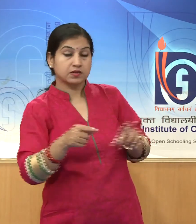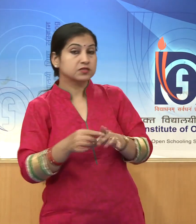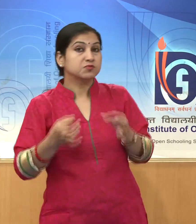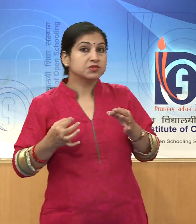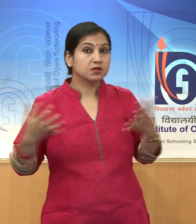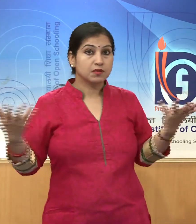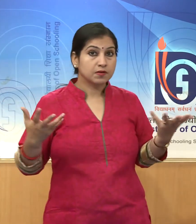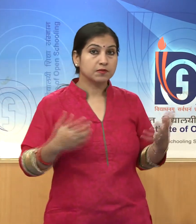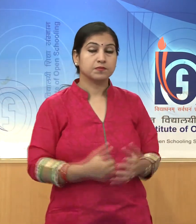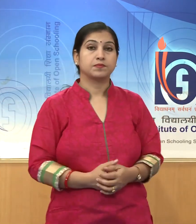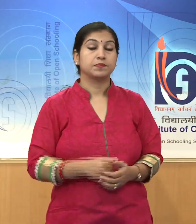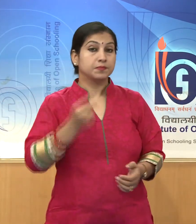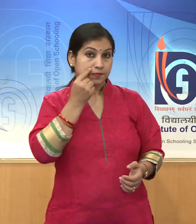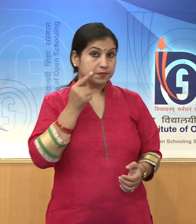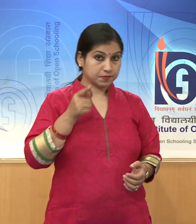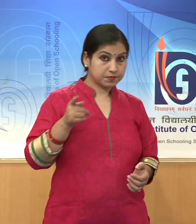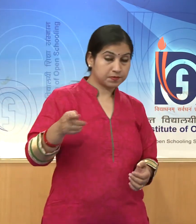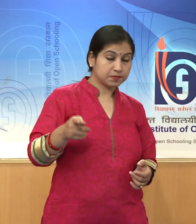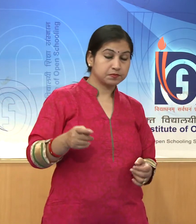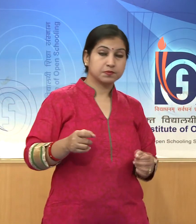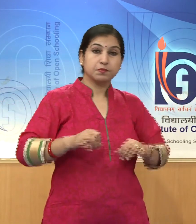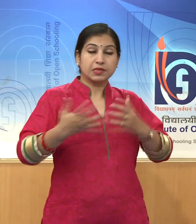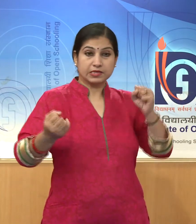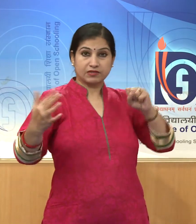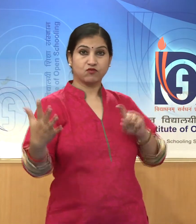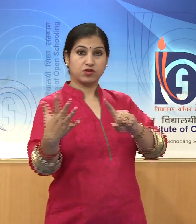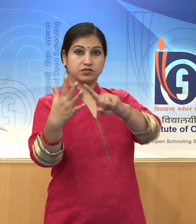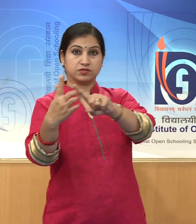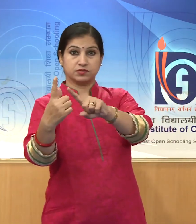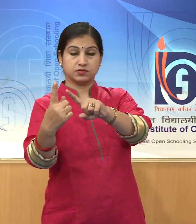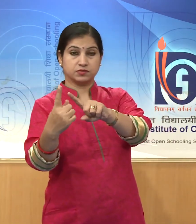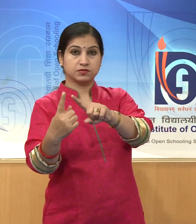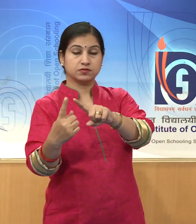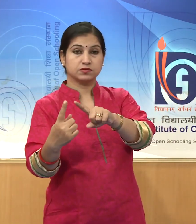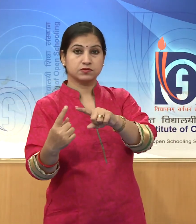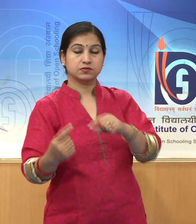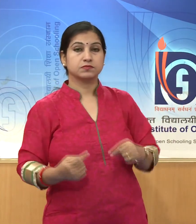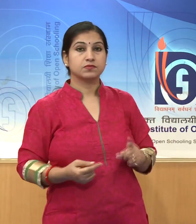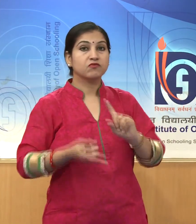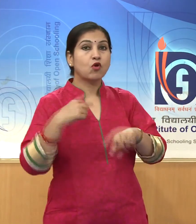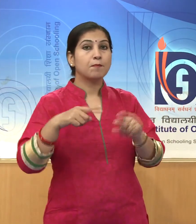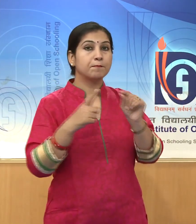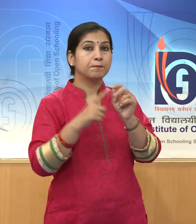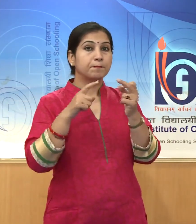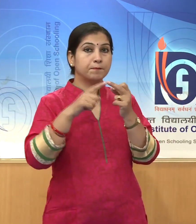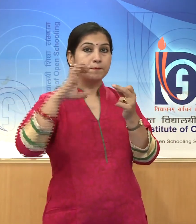Especially, he was greatly influenced by Picasso